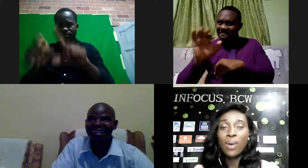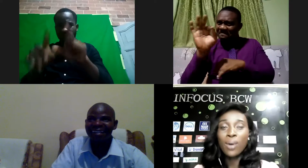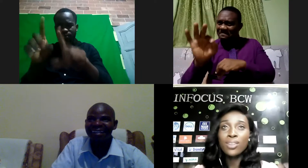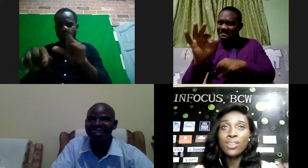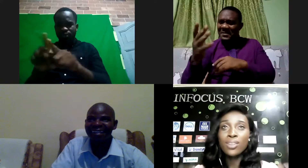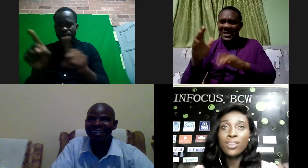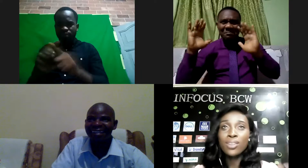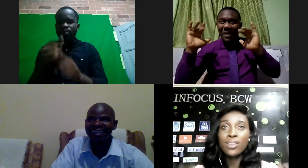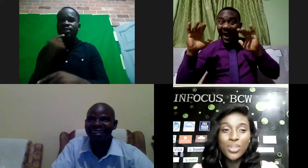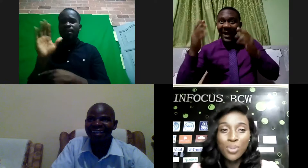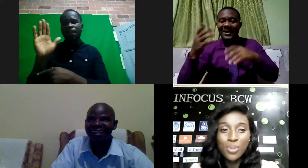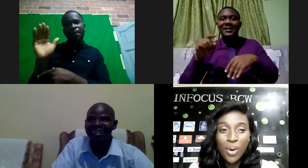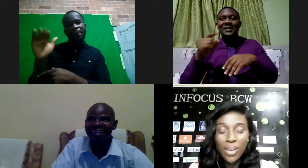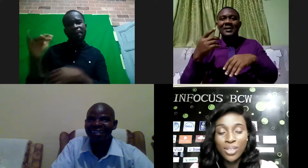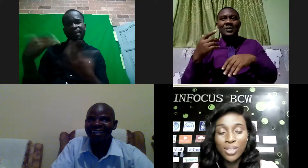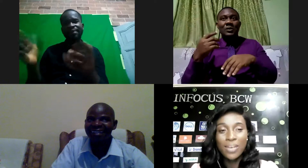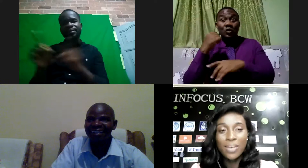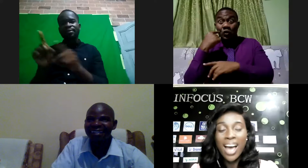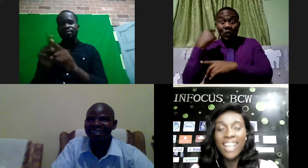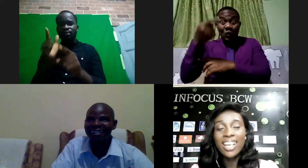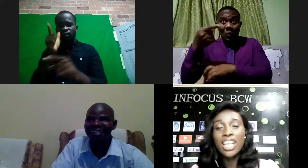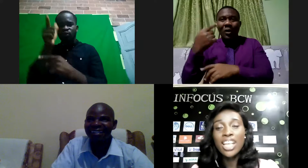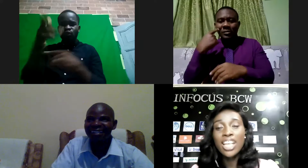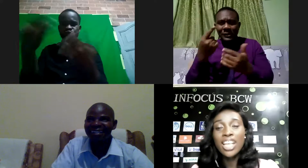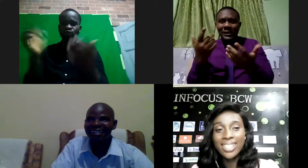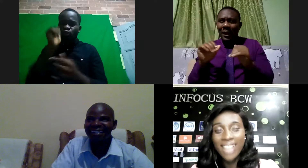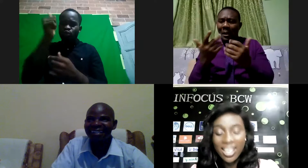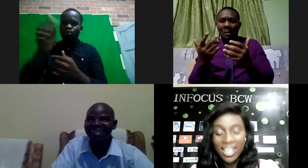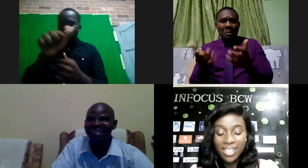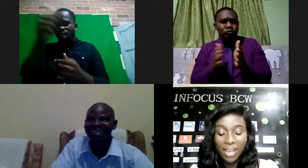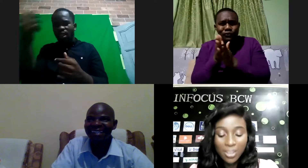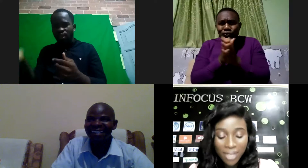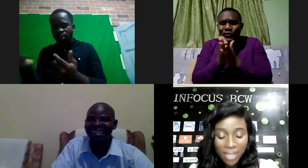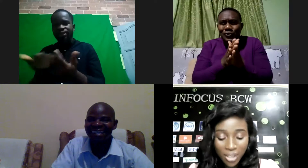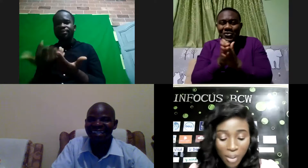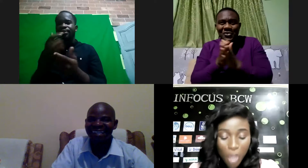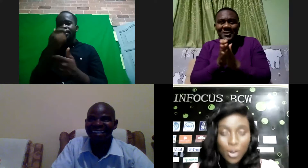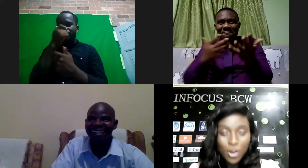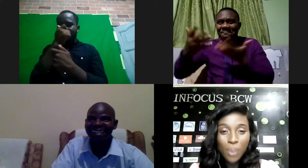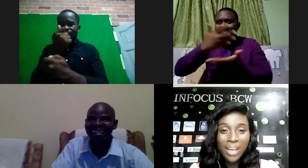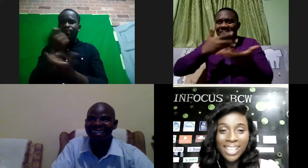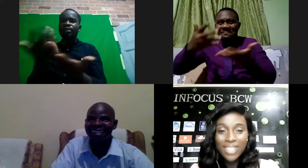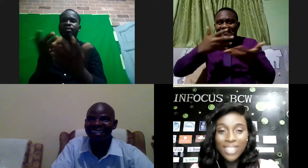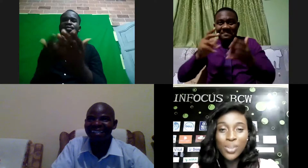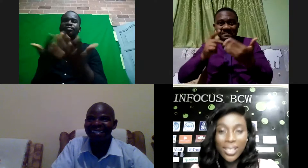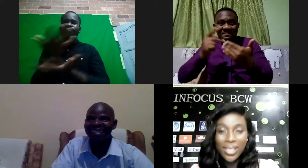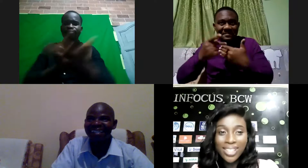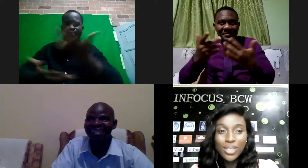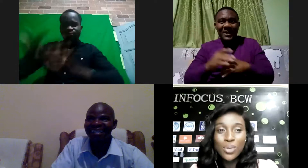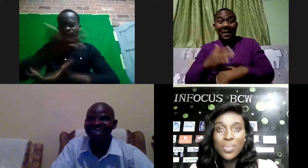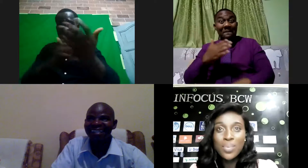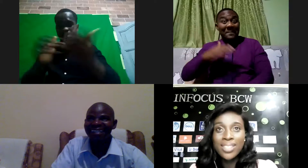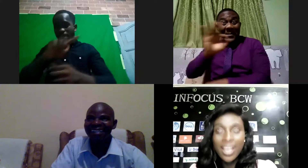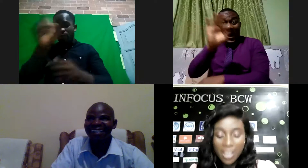goodbye whilst we look forward to tomorrow to have another interesting and interactive session. So my next question